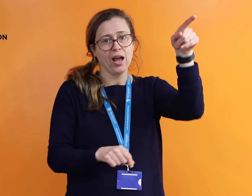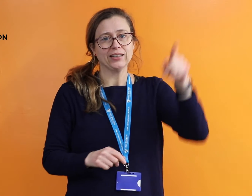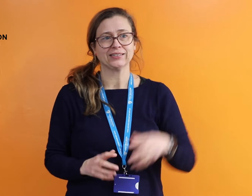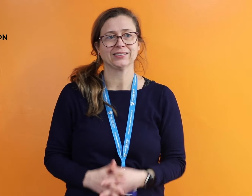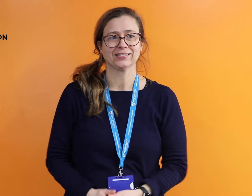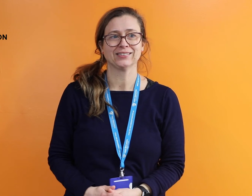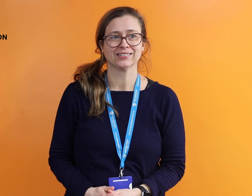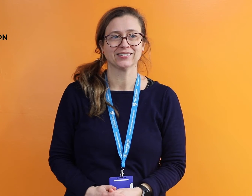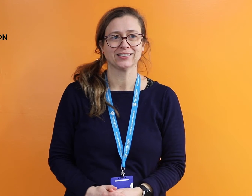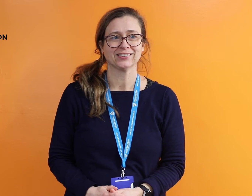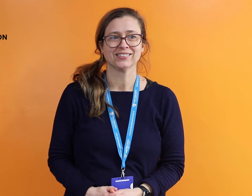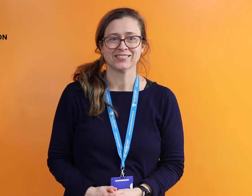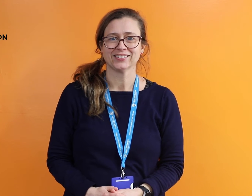called signature, it's recognised.